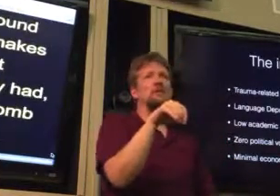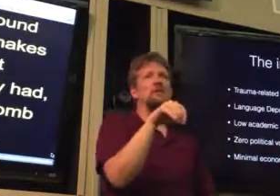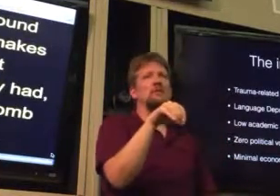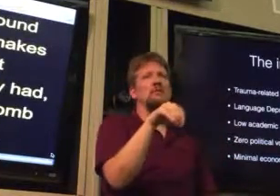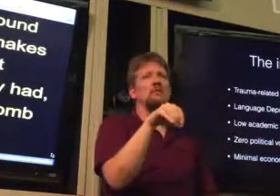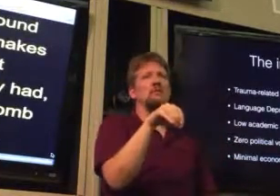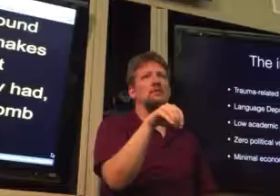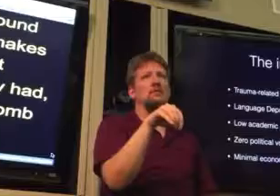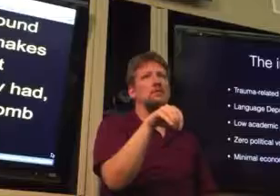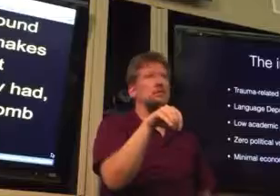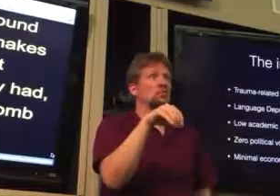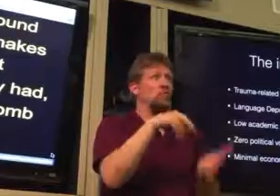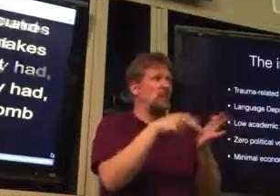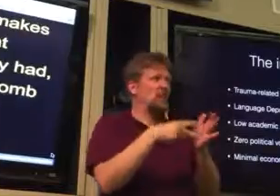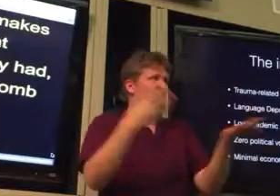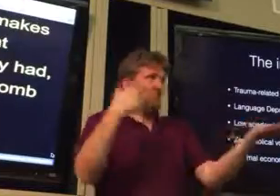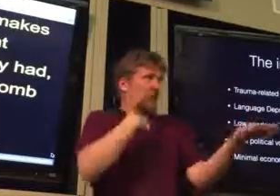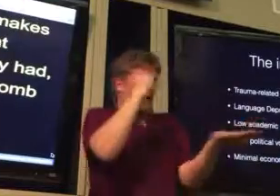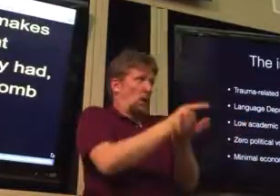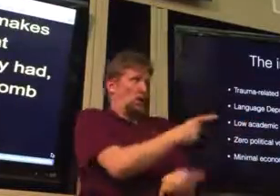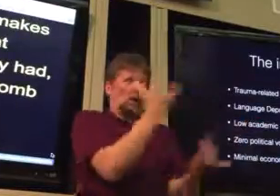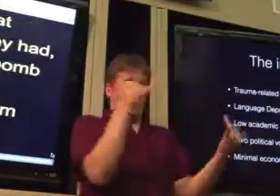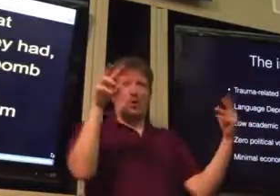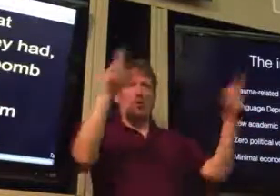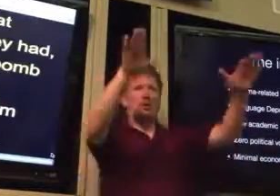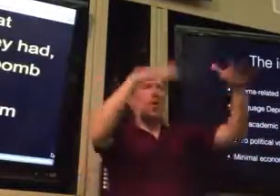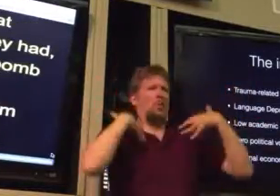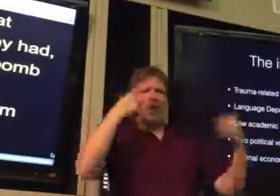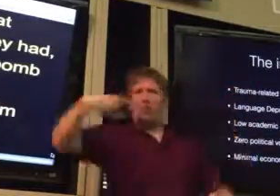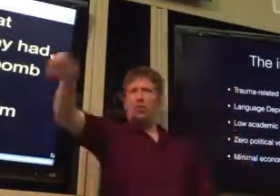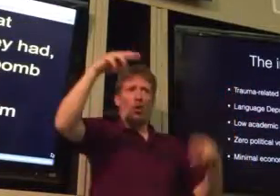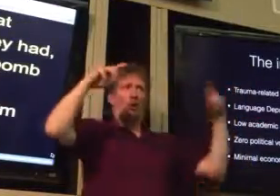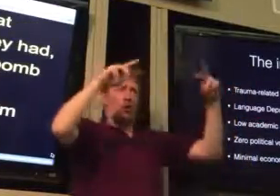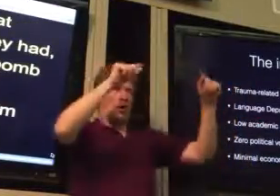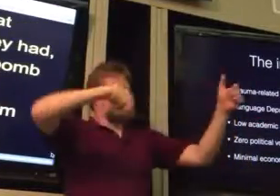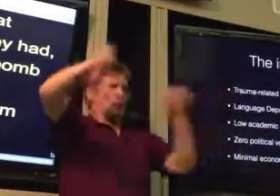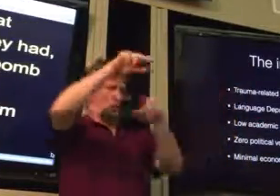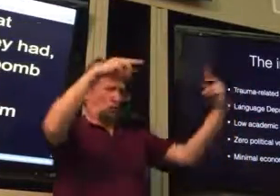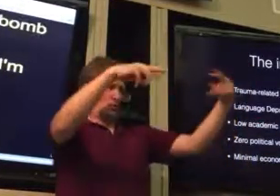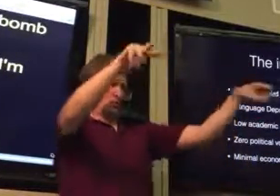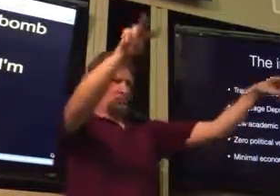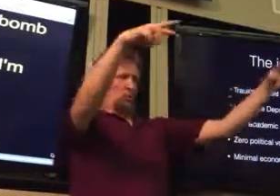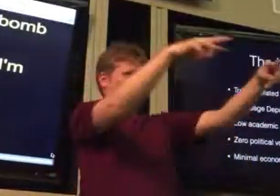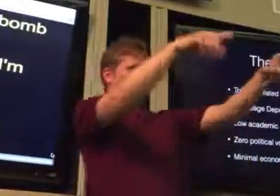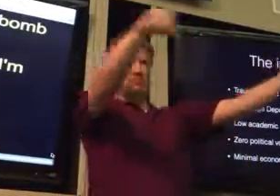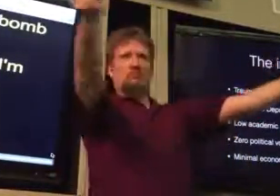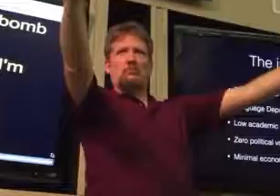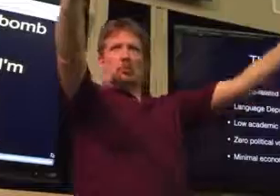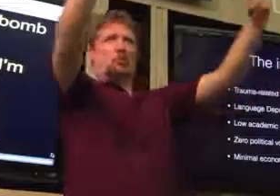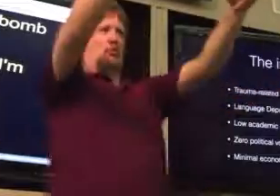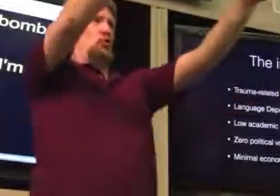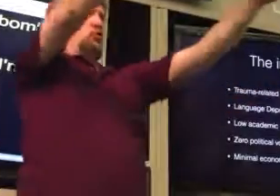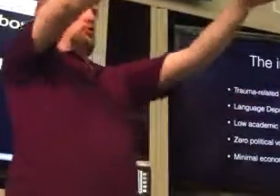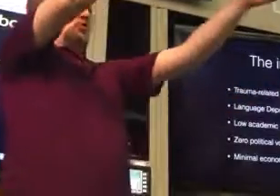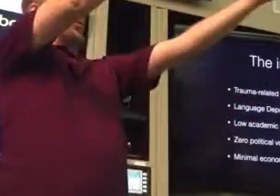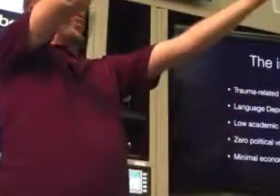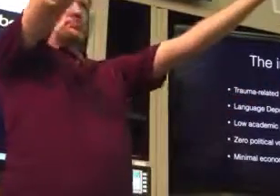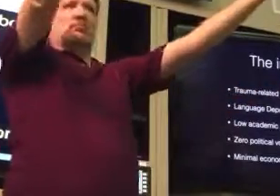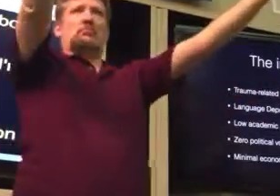Now, the general population of Americans have experienced 20% of that trauma. Now, if you look within the